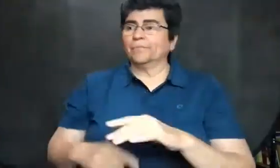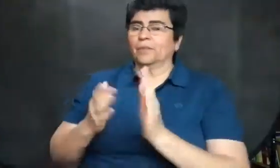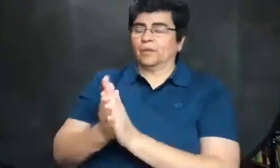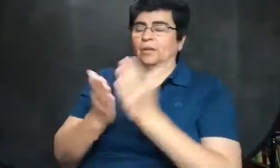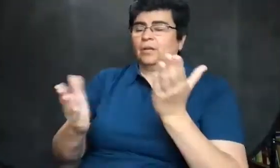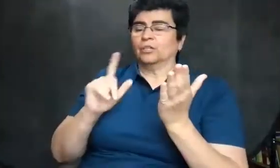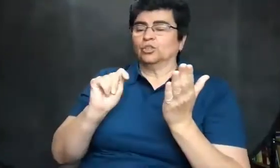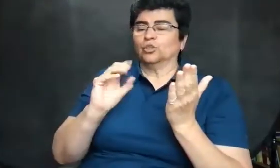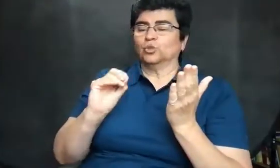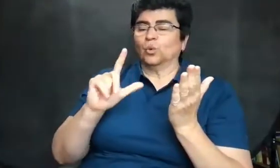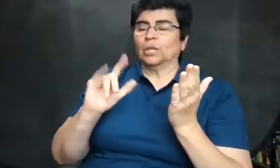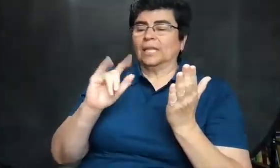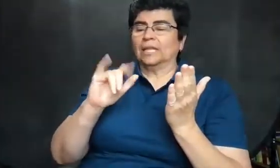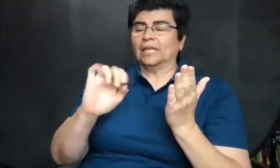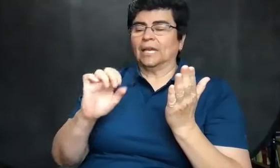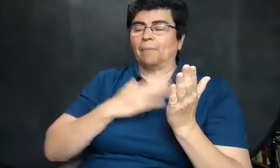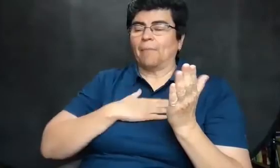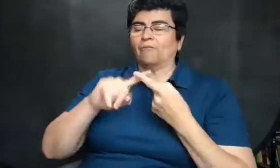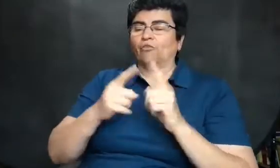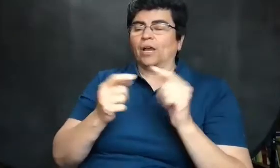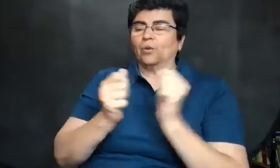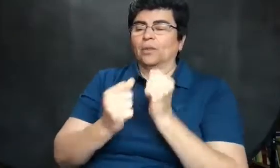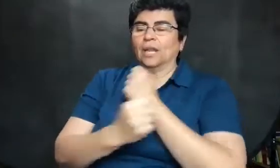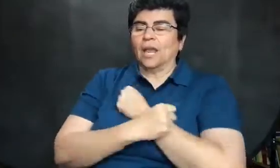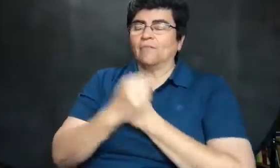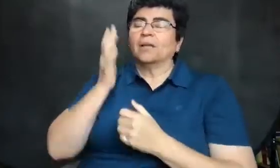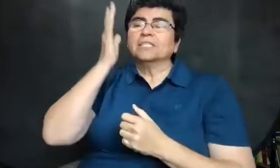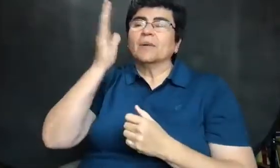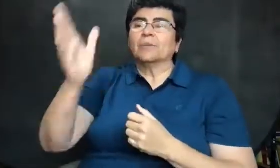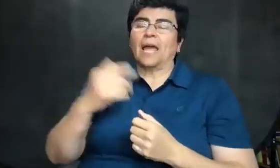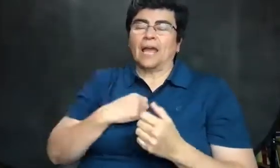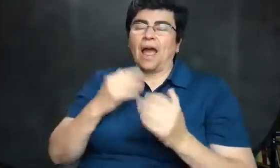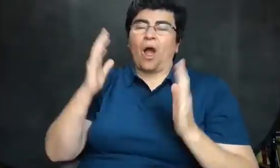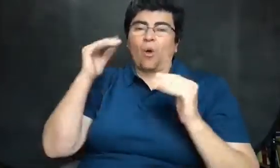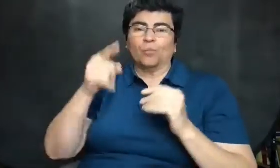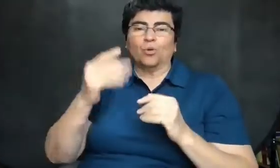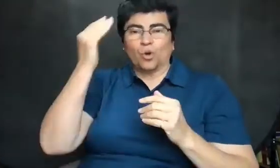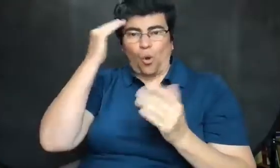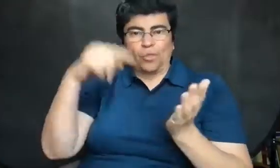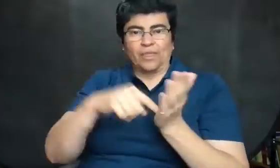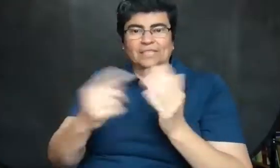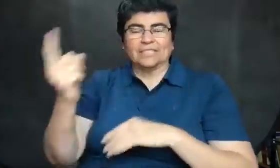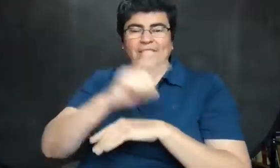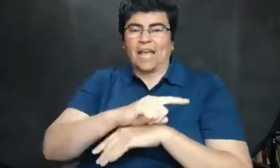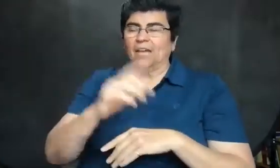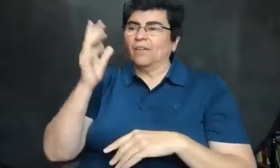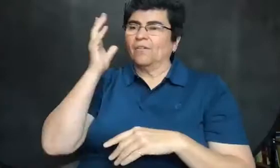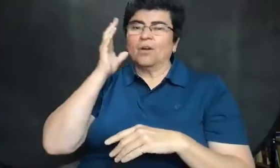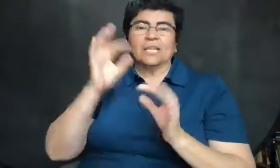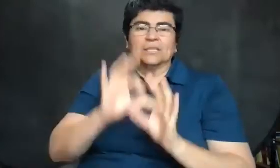friend with love. May you someday know how important this day is to me. Fasten your seatbelt and welcome to the greatest adventure of your